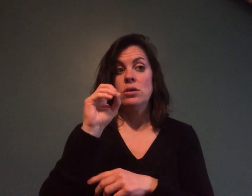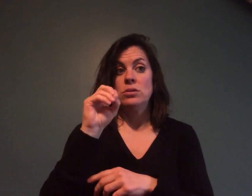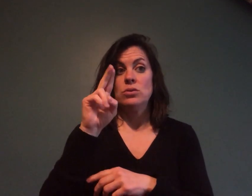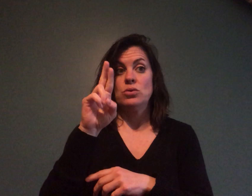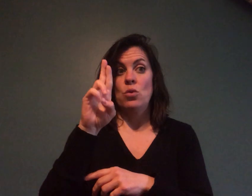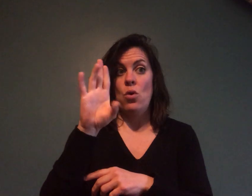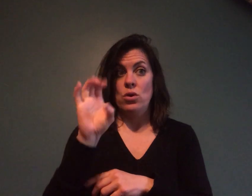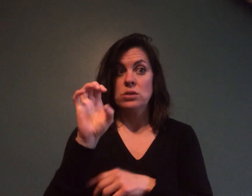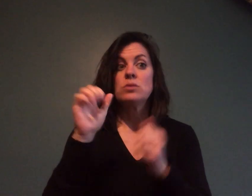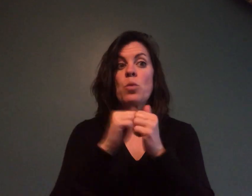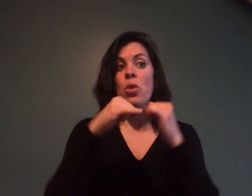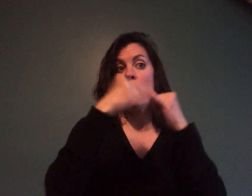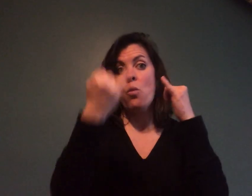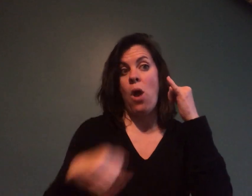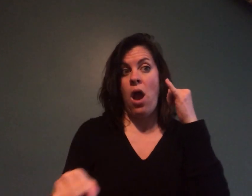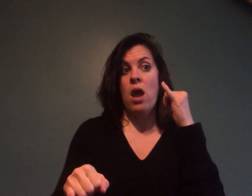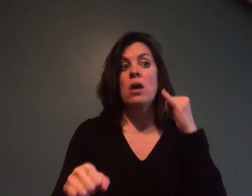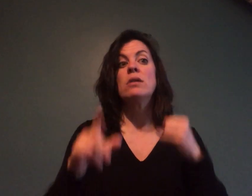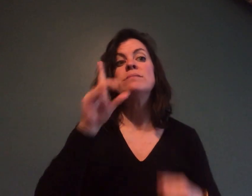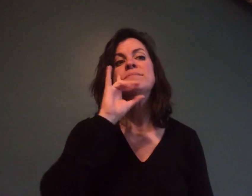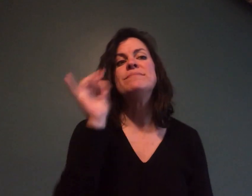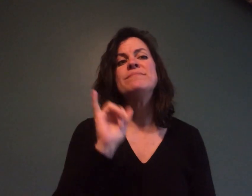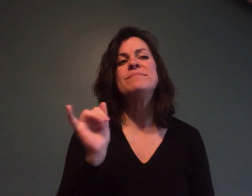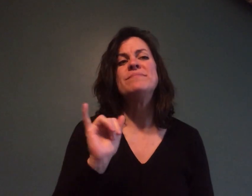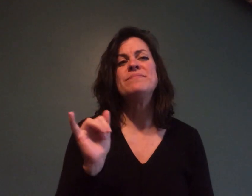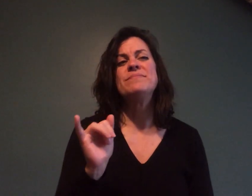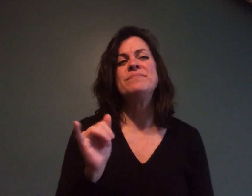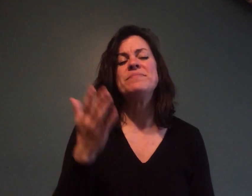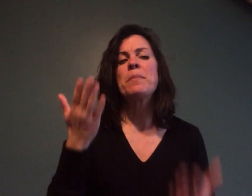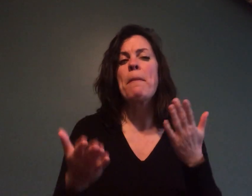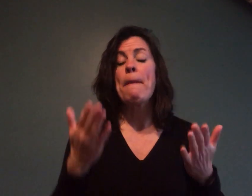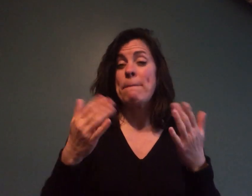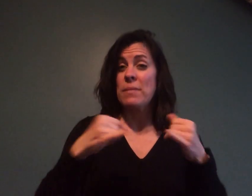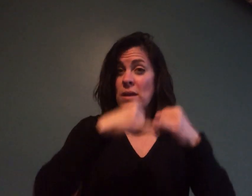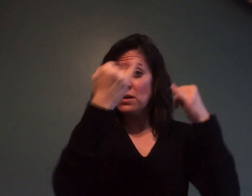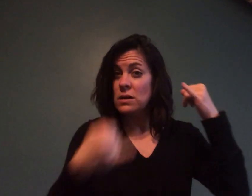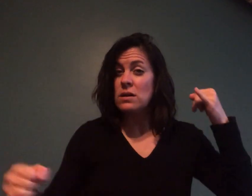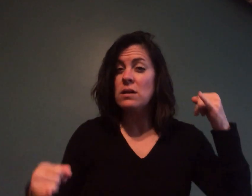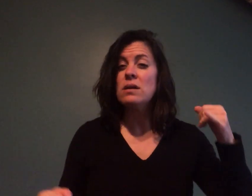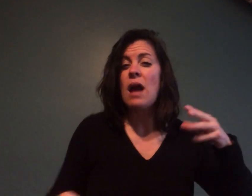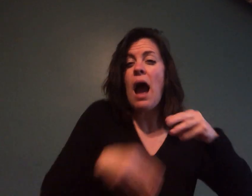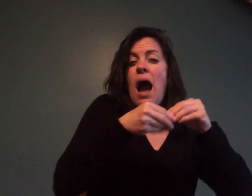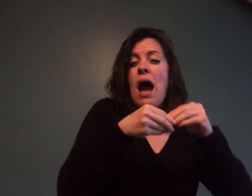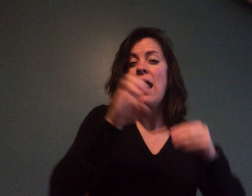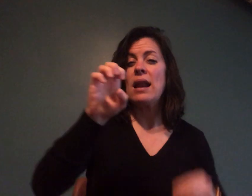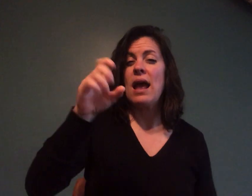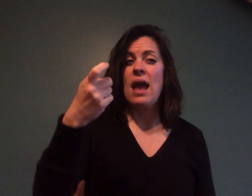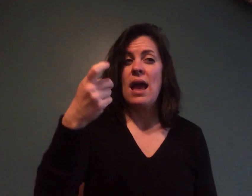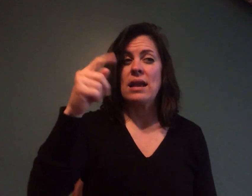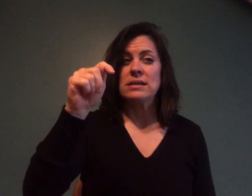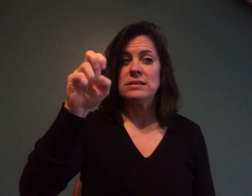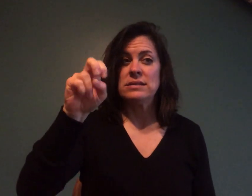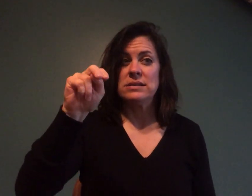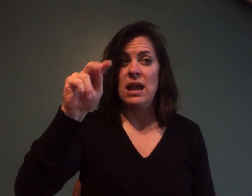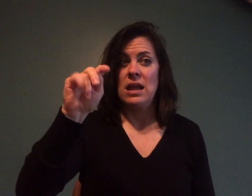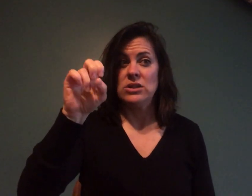cord. What should we do with our extension cord every day, Malachi? Check it before you use it. What are we checking